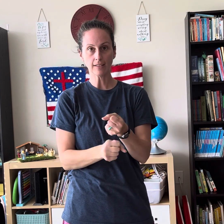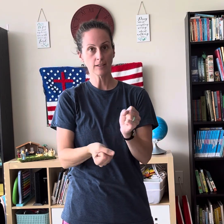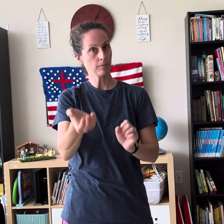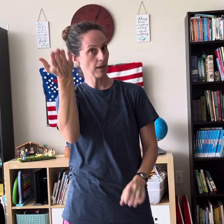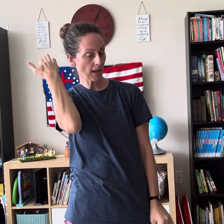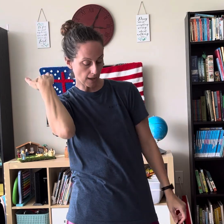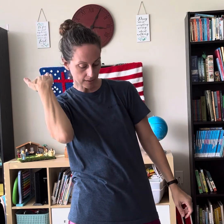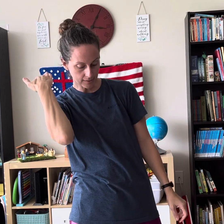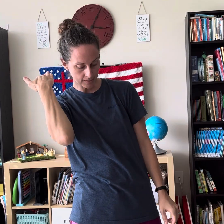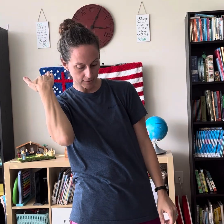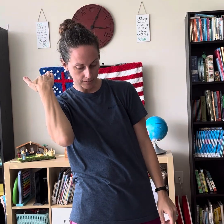factum est